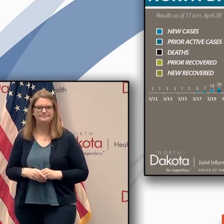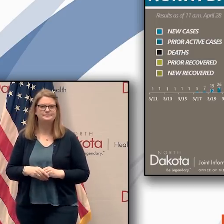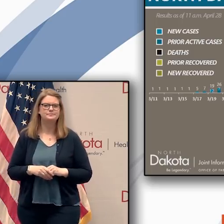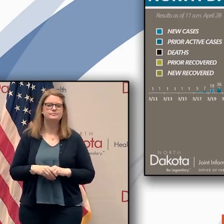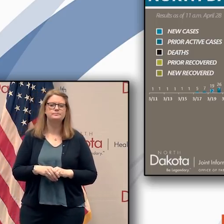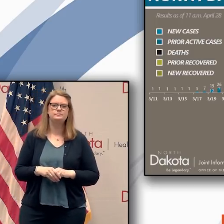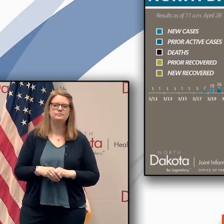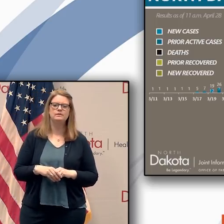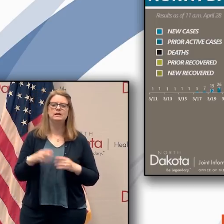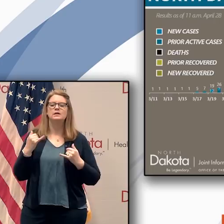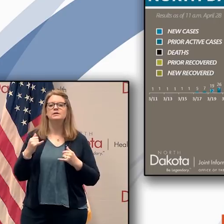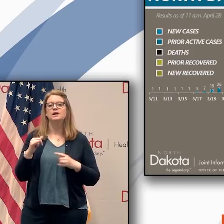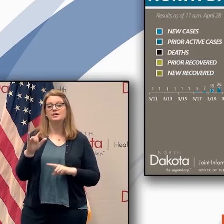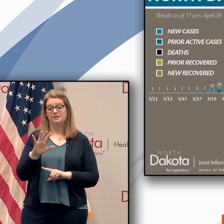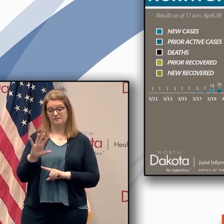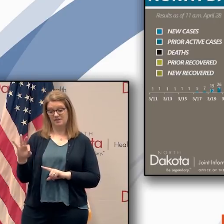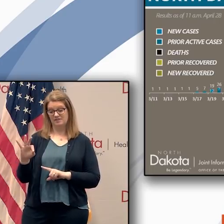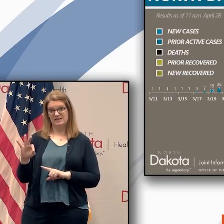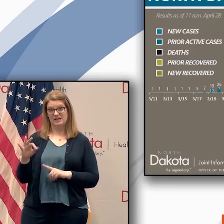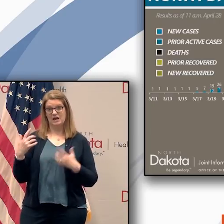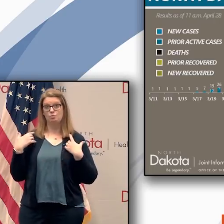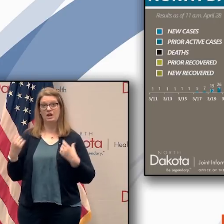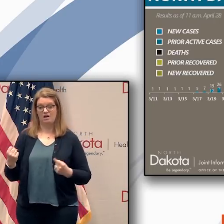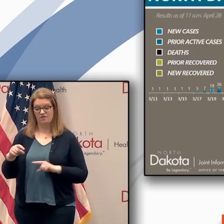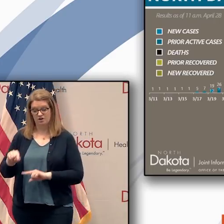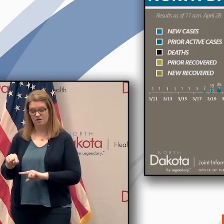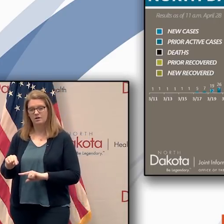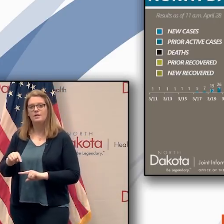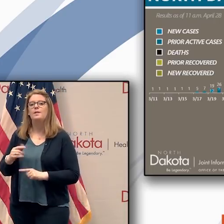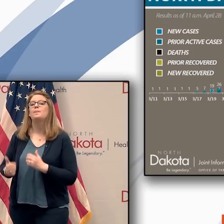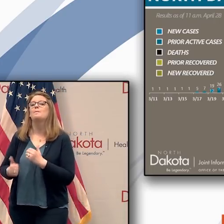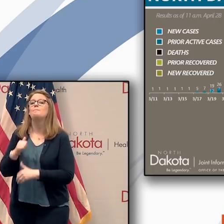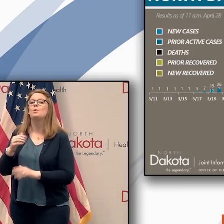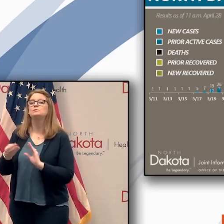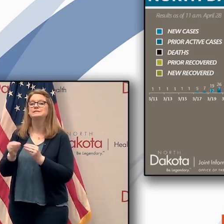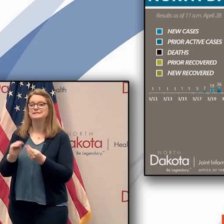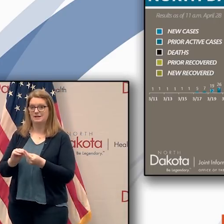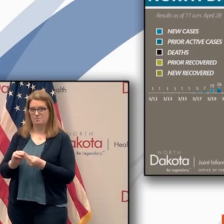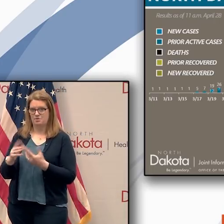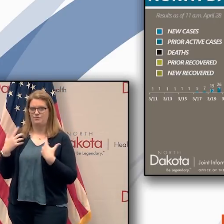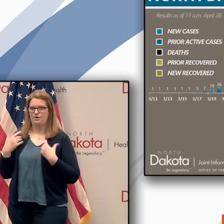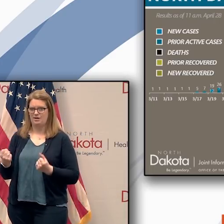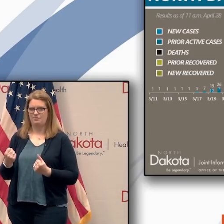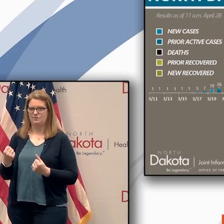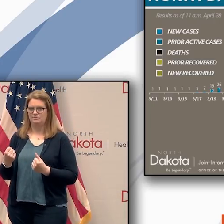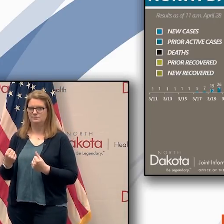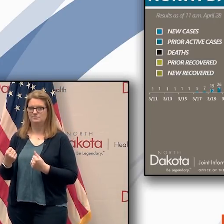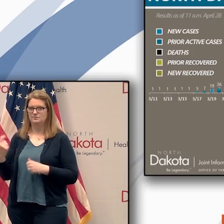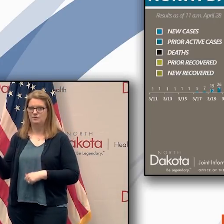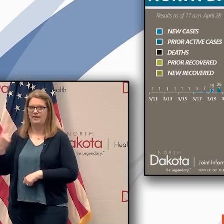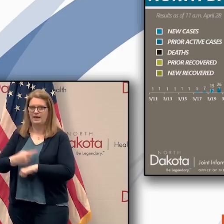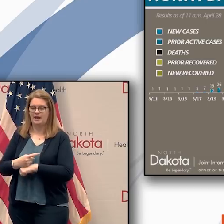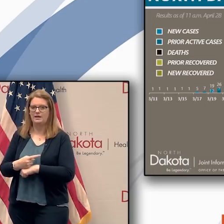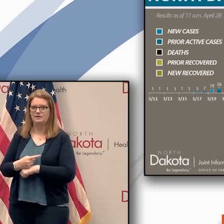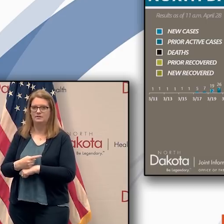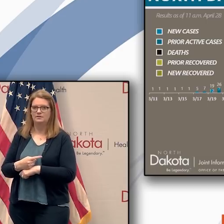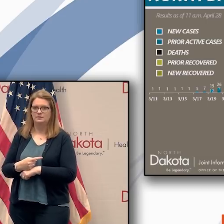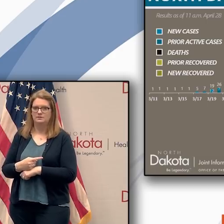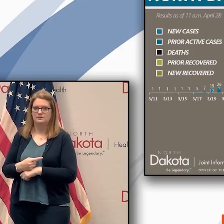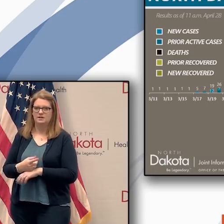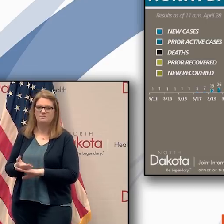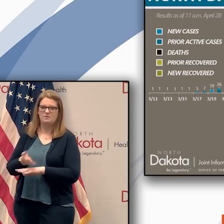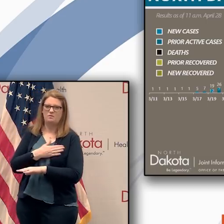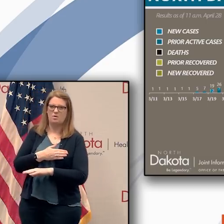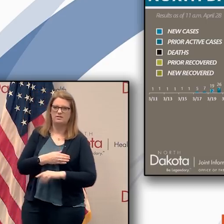This 59 recovered is a new record that breaks our previous record of 40 recovered cases set on April